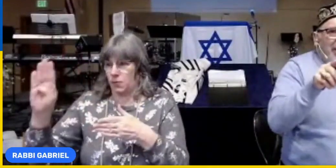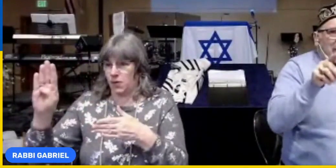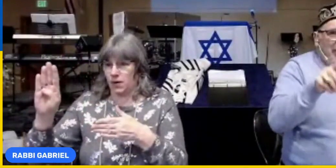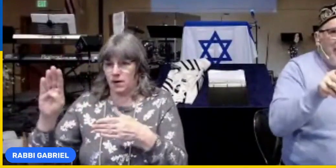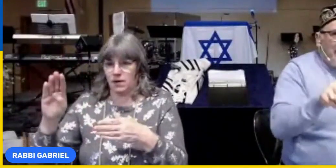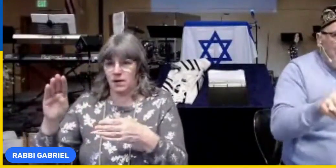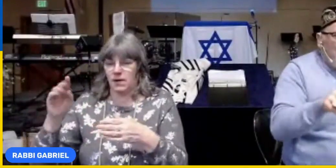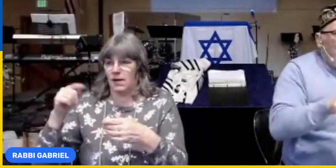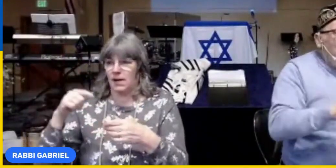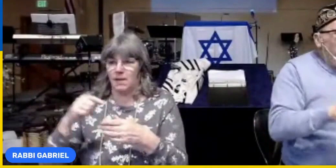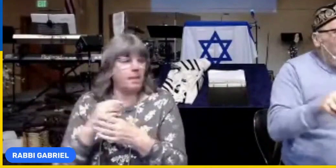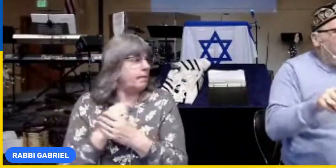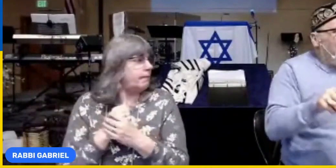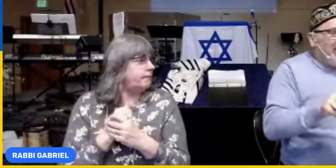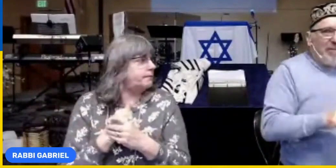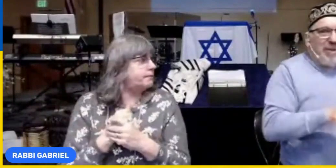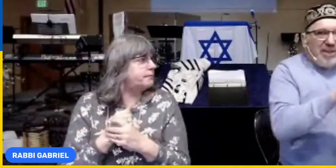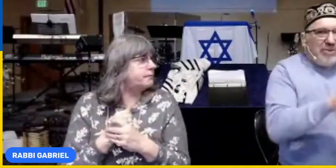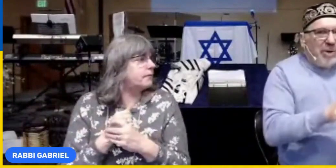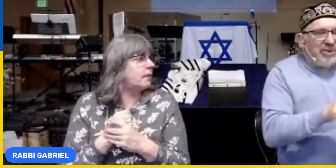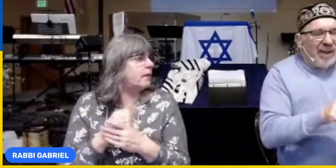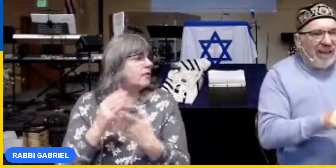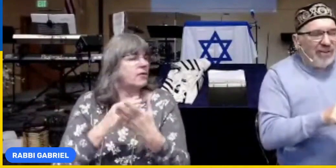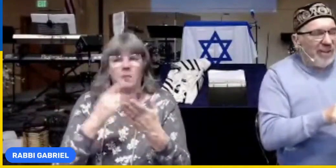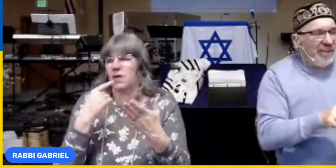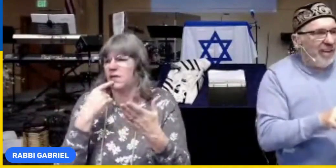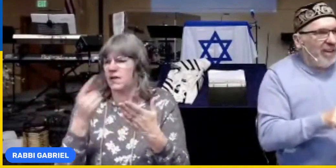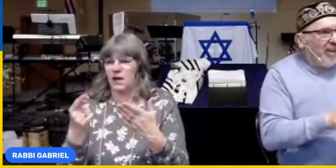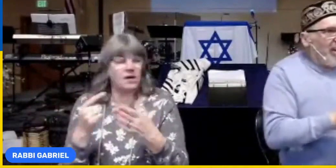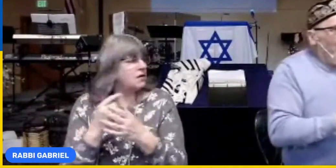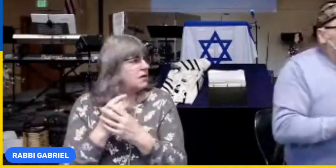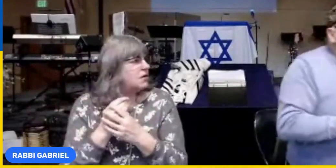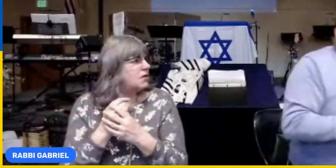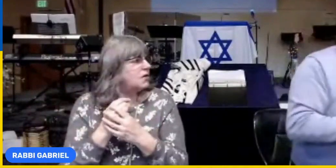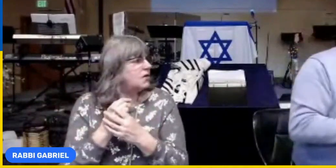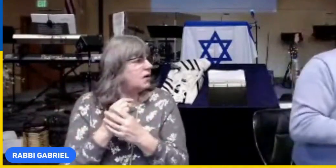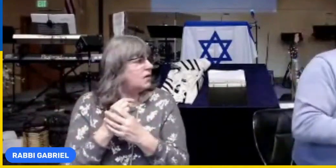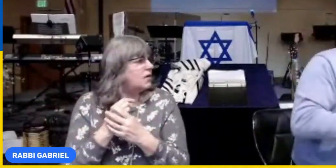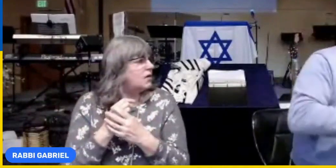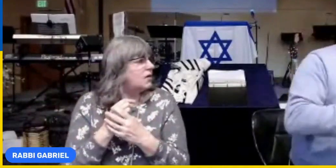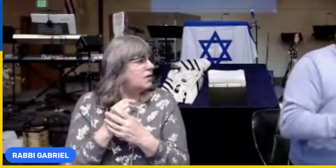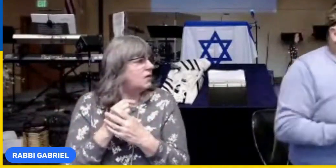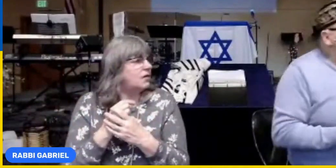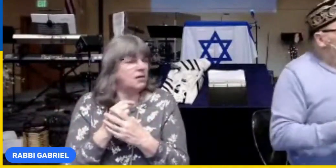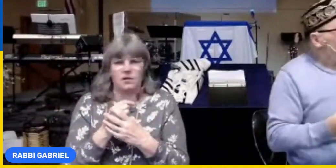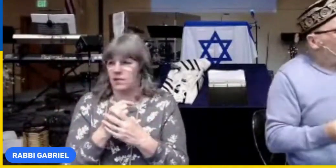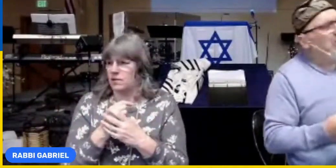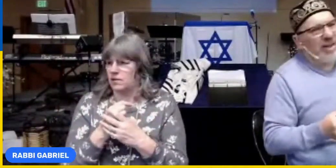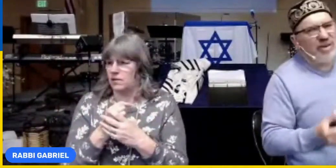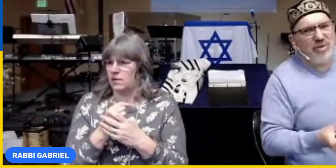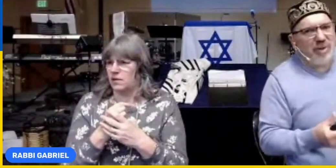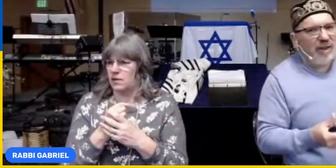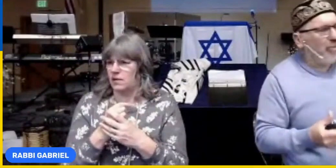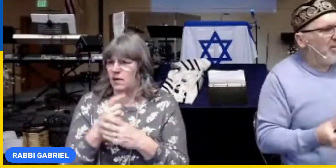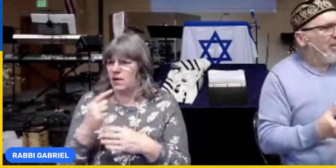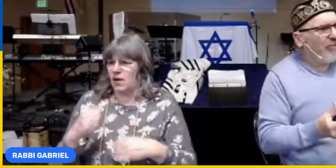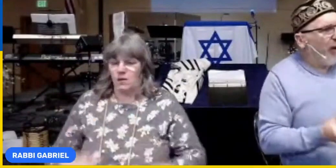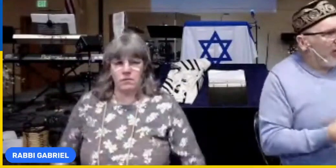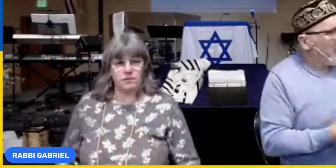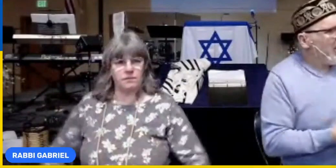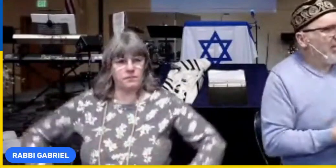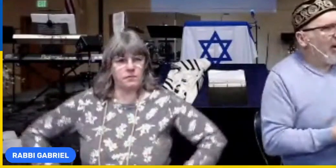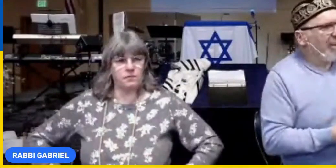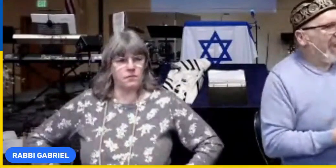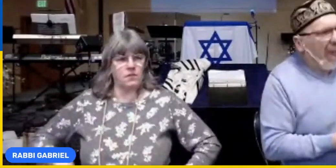Facebook, Lameva Facebook, and somebody wrote an answer and said, are we in the 2023